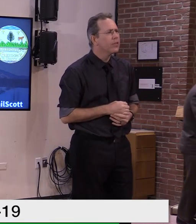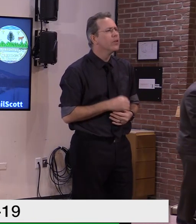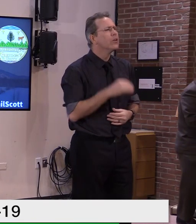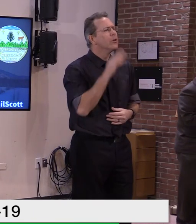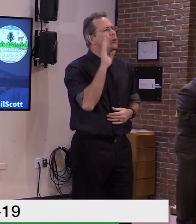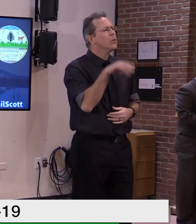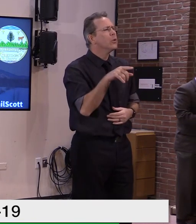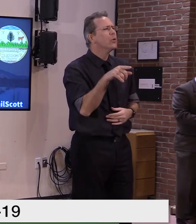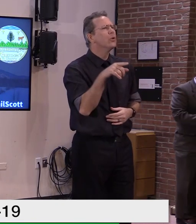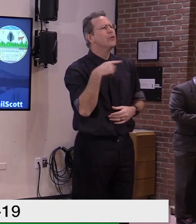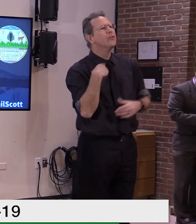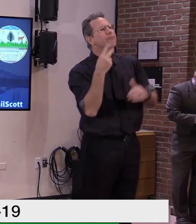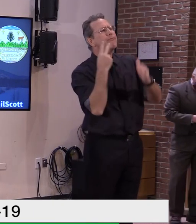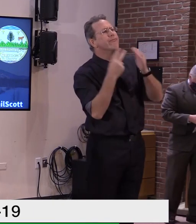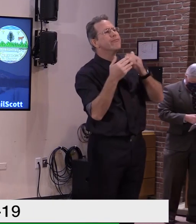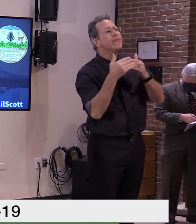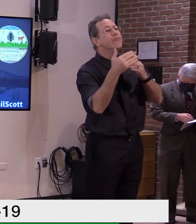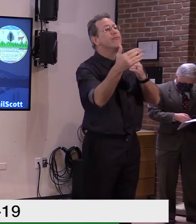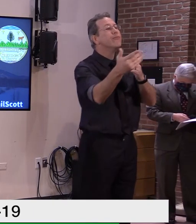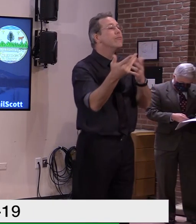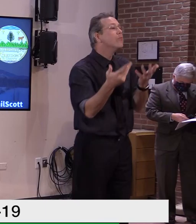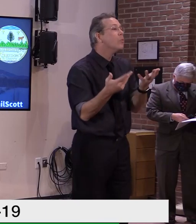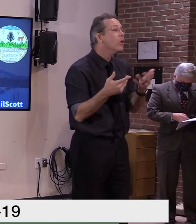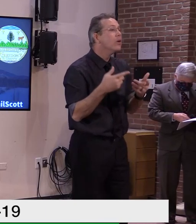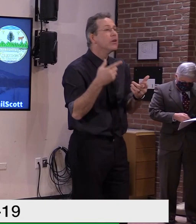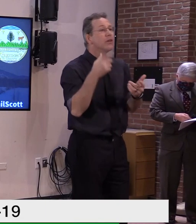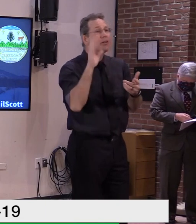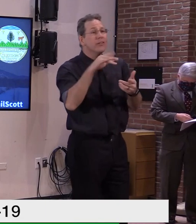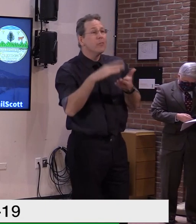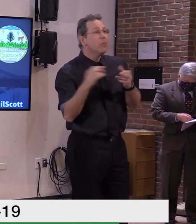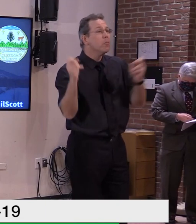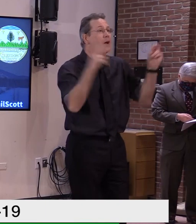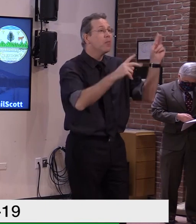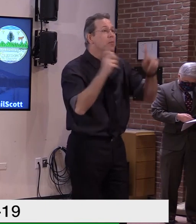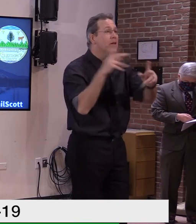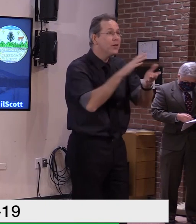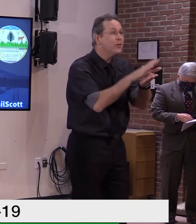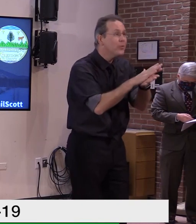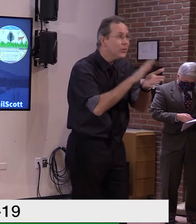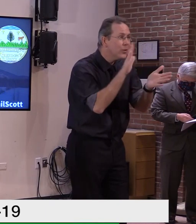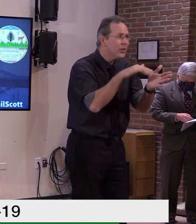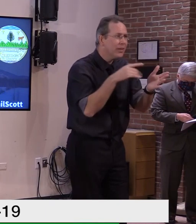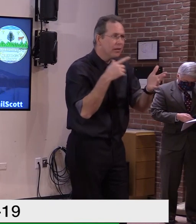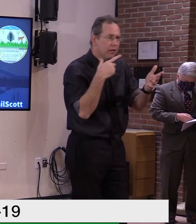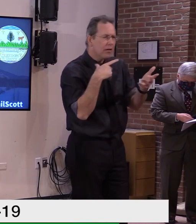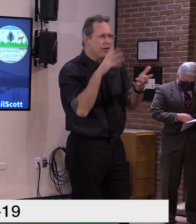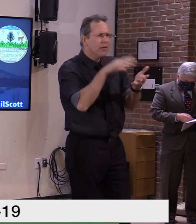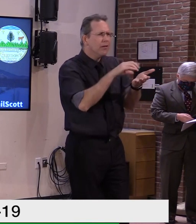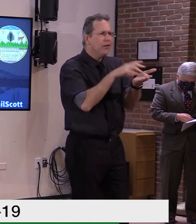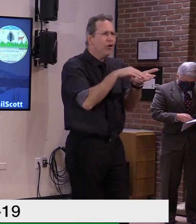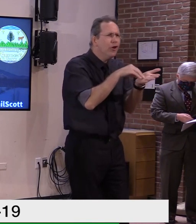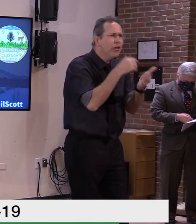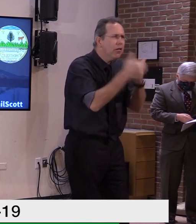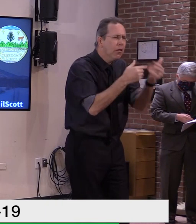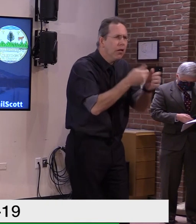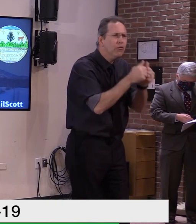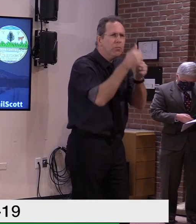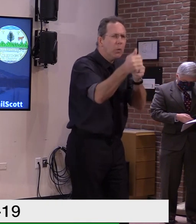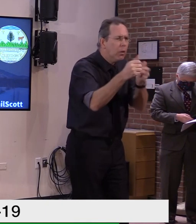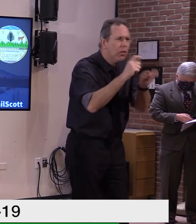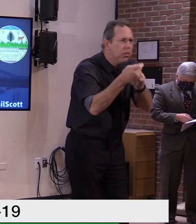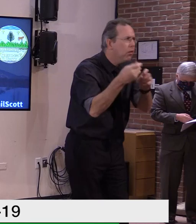might have as a result of this pandemic and the disruption it may have had on their learning and development over the past 10